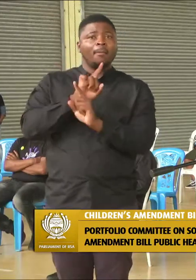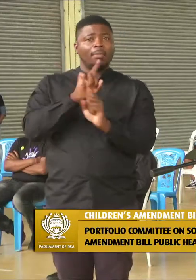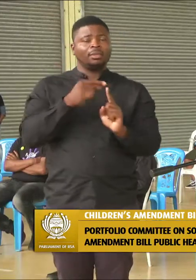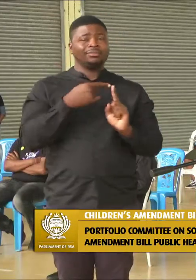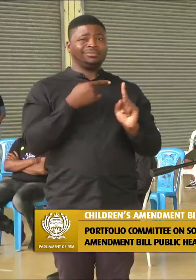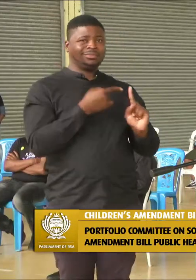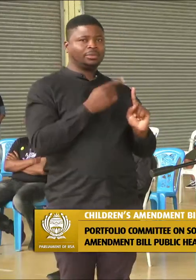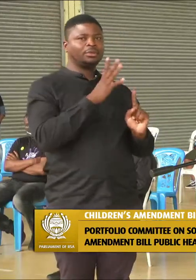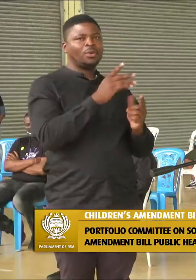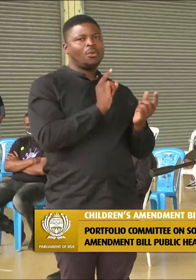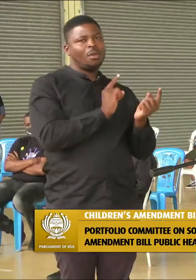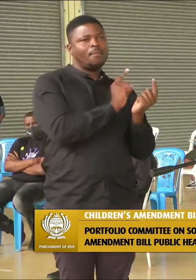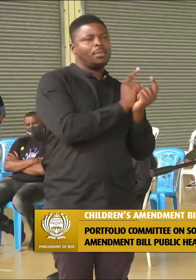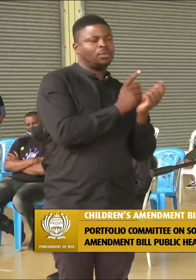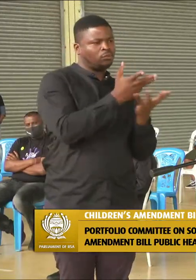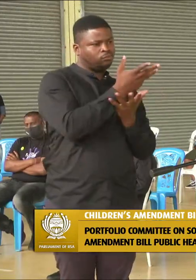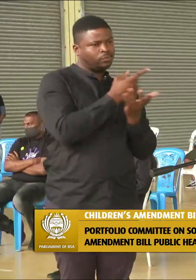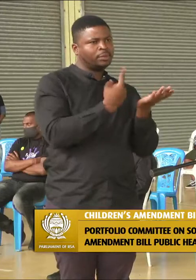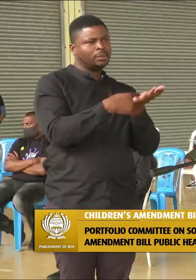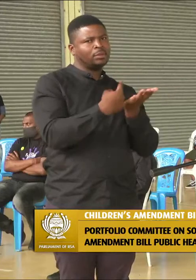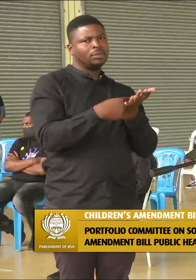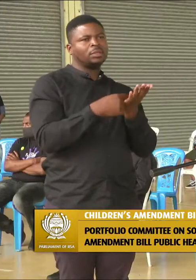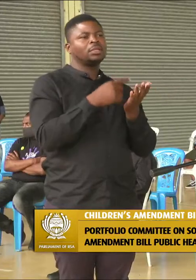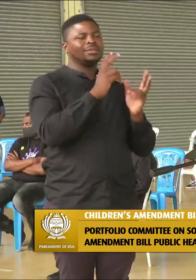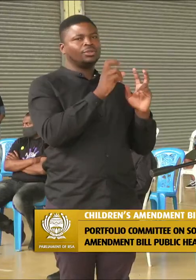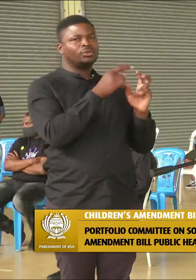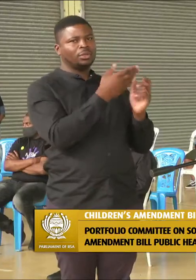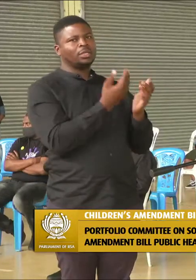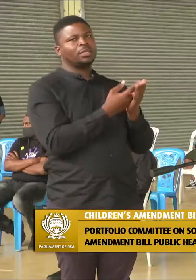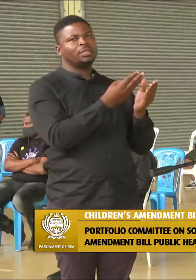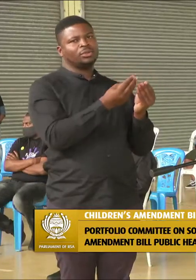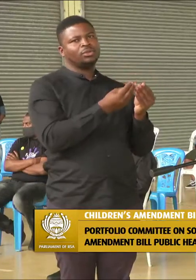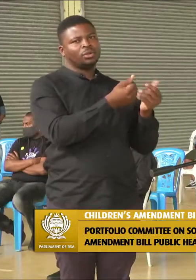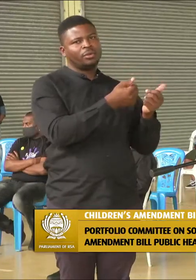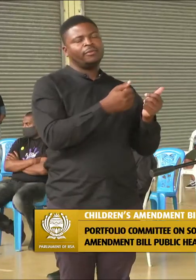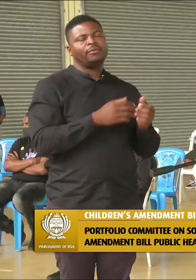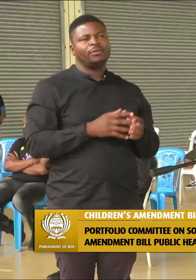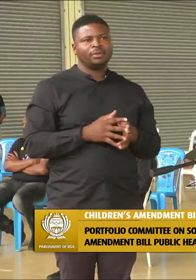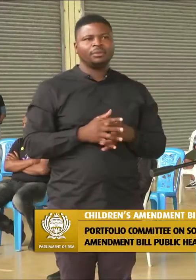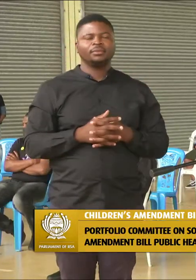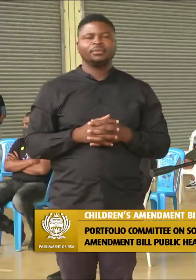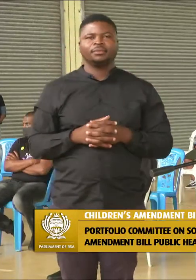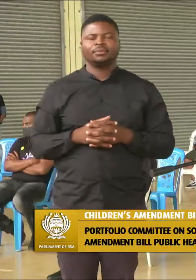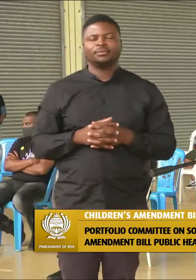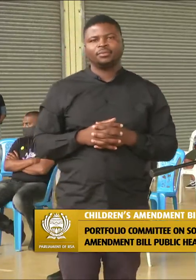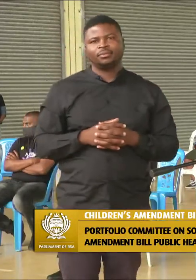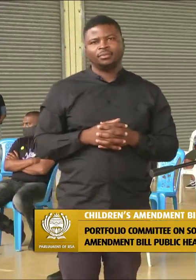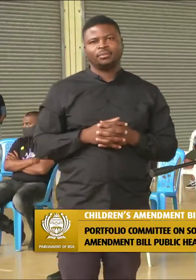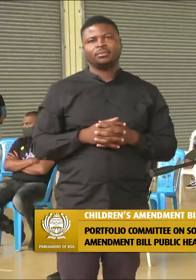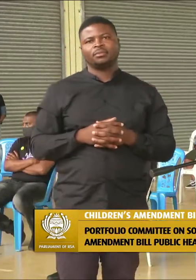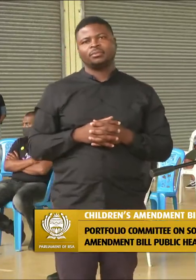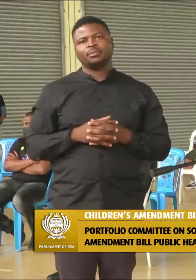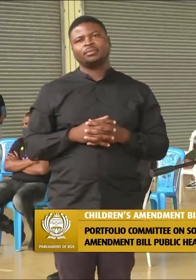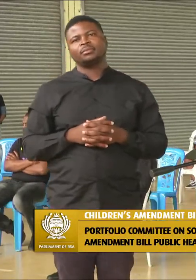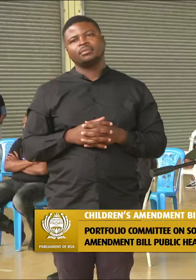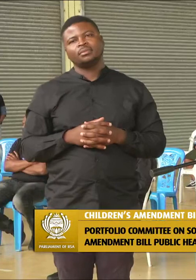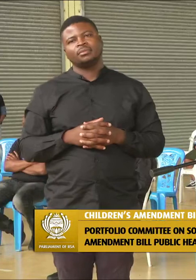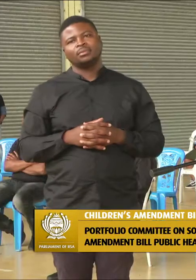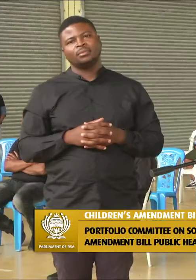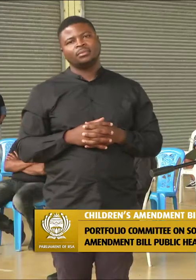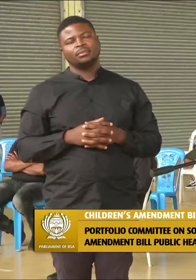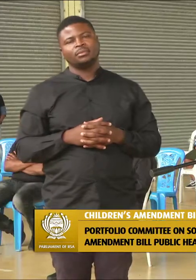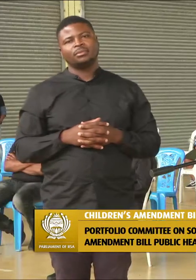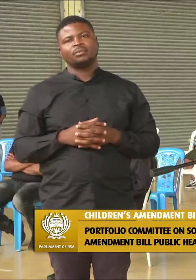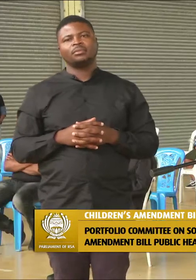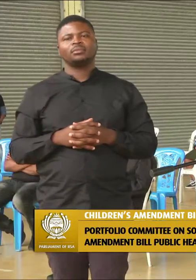Silungise kahle. My brother who said social workers should be arrested, I will go to